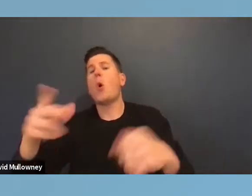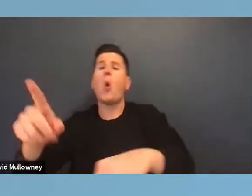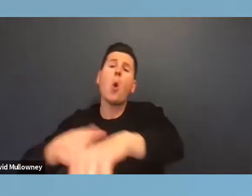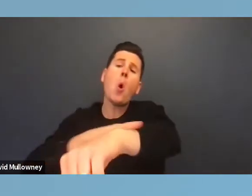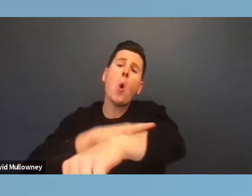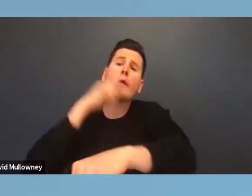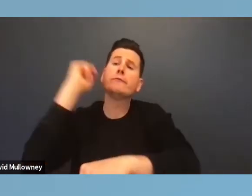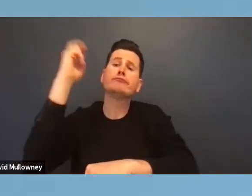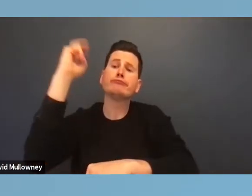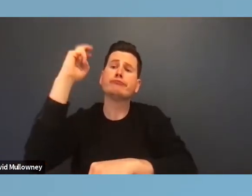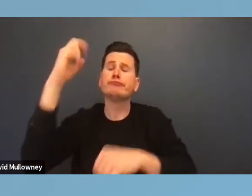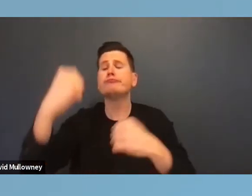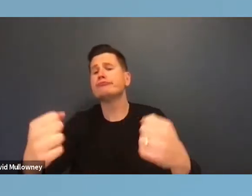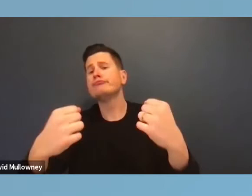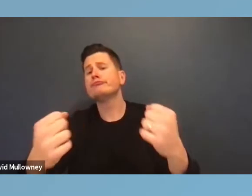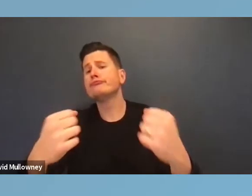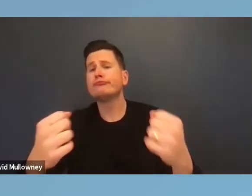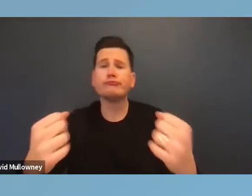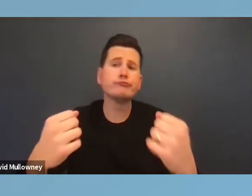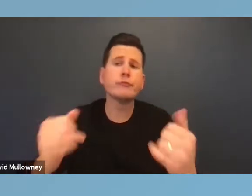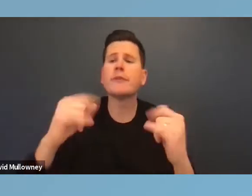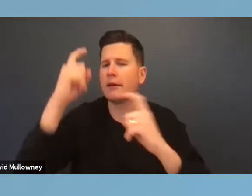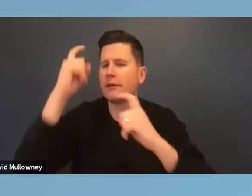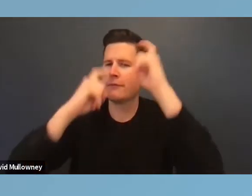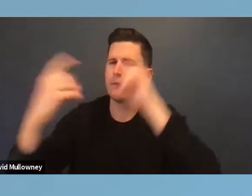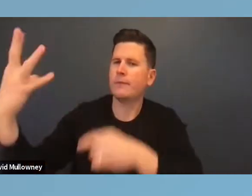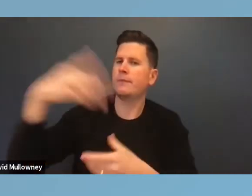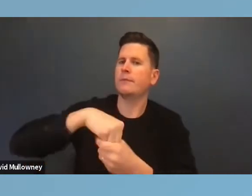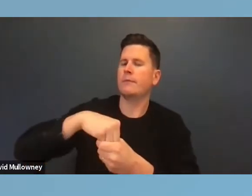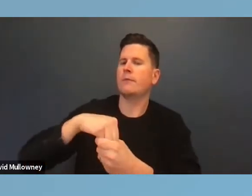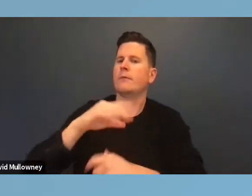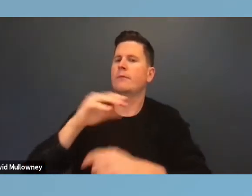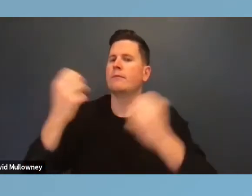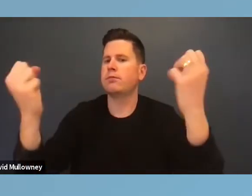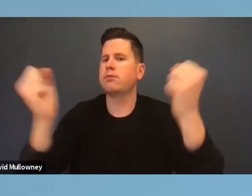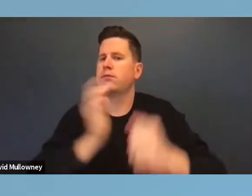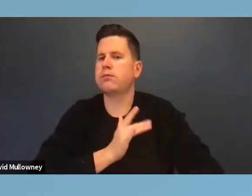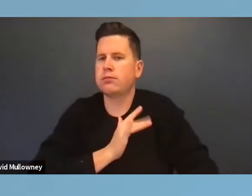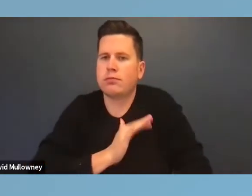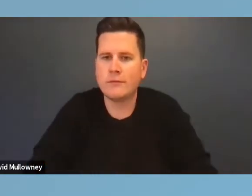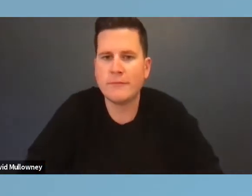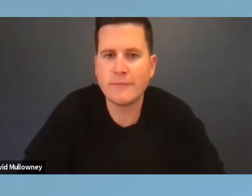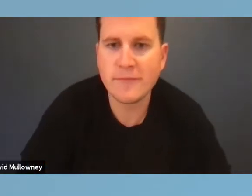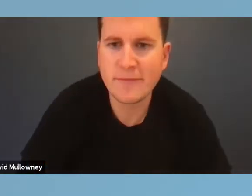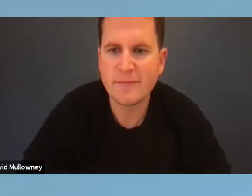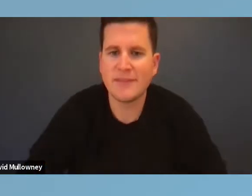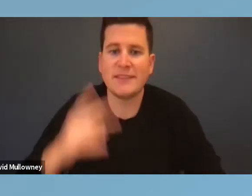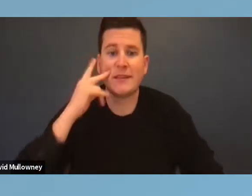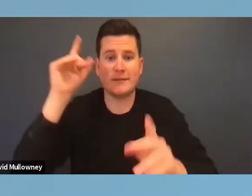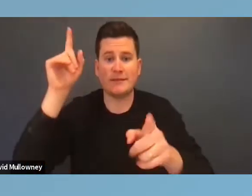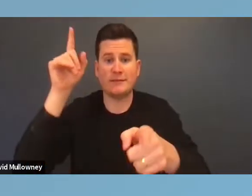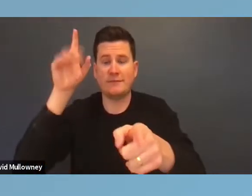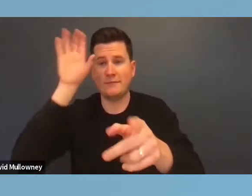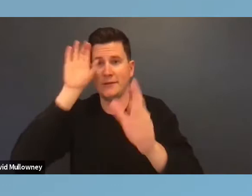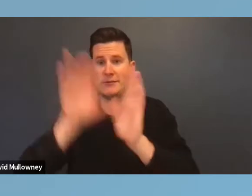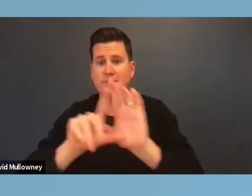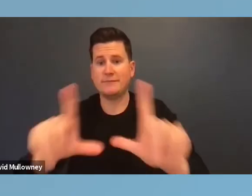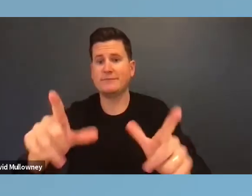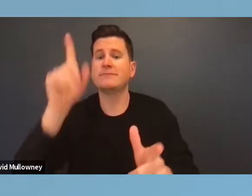driving. Or perhaps I'm driving a long drive. It changes my facial expression, and you can show all that in one place.